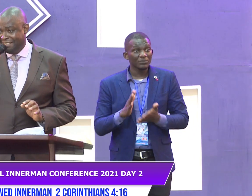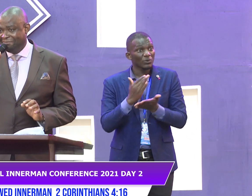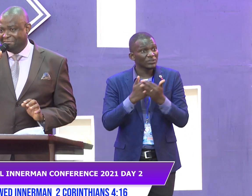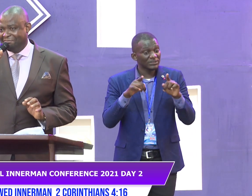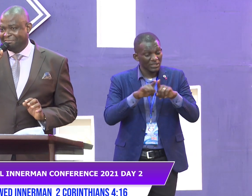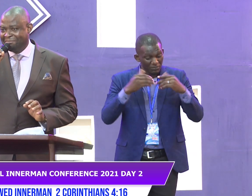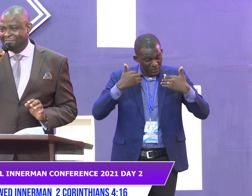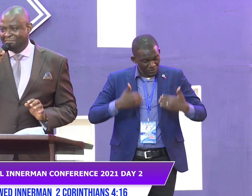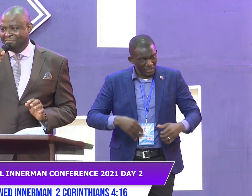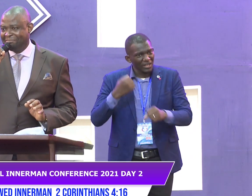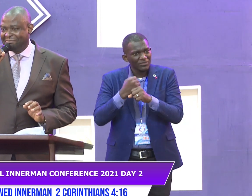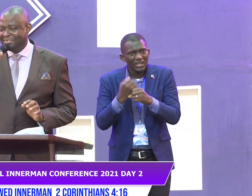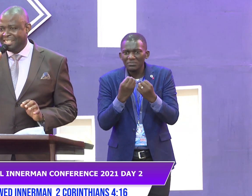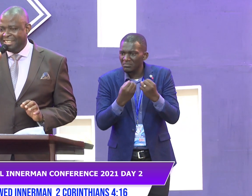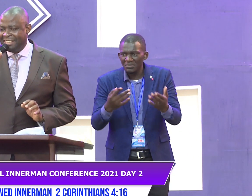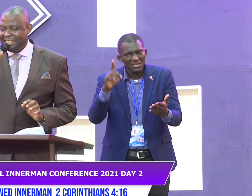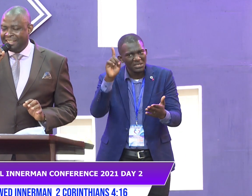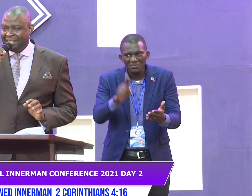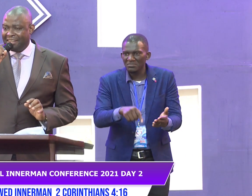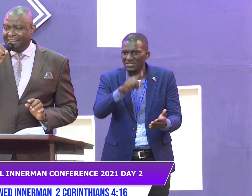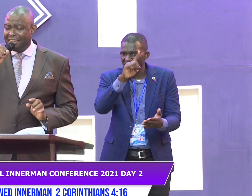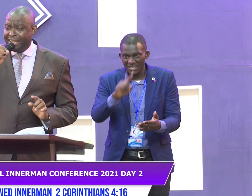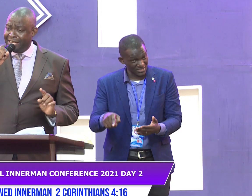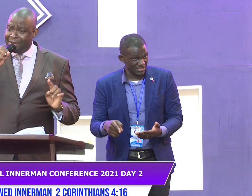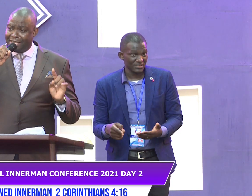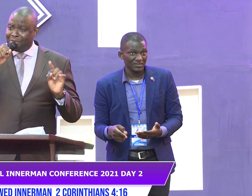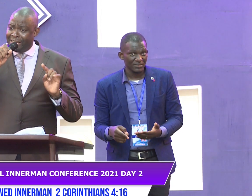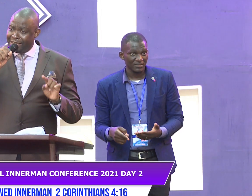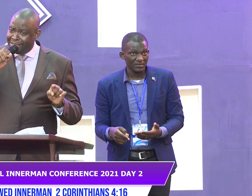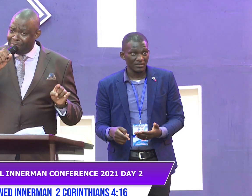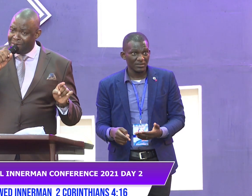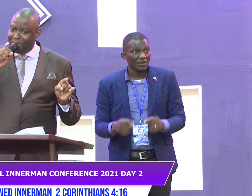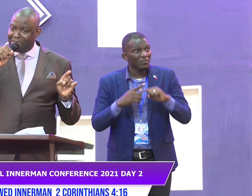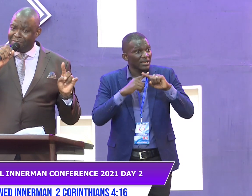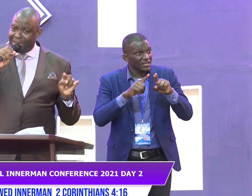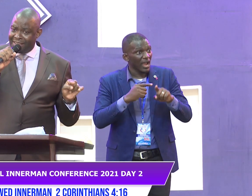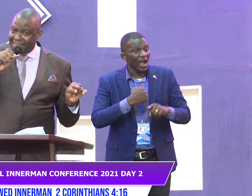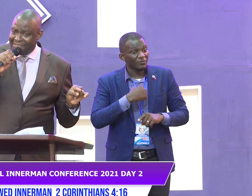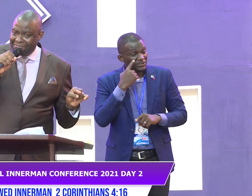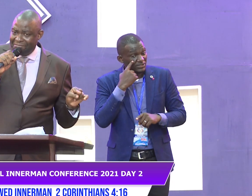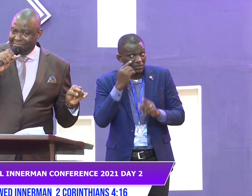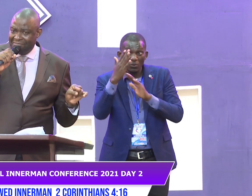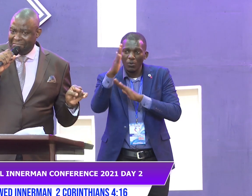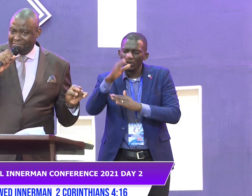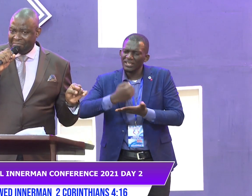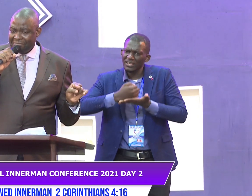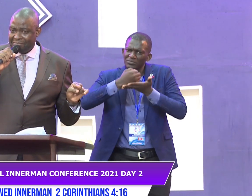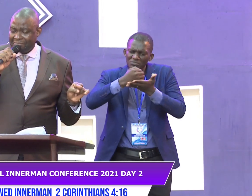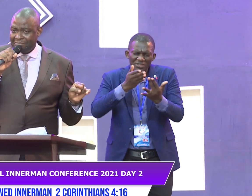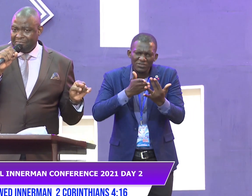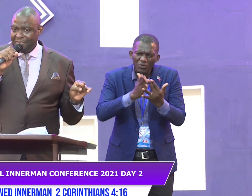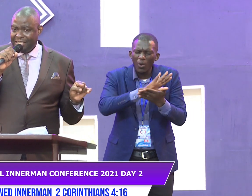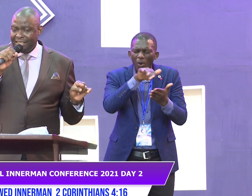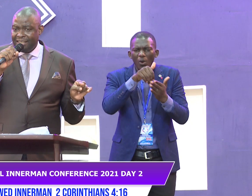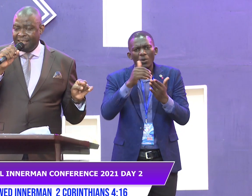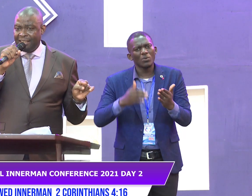nnyingi. Because I have made so many mistakes in it. But I've seen God helping